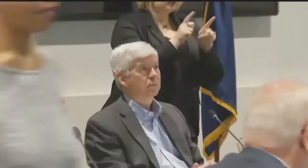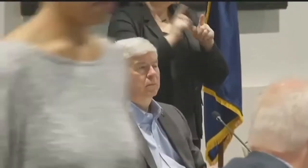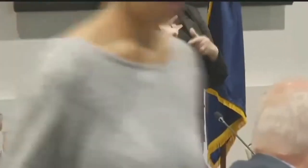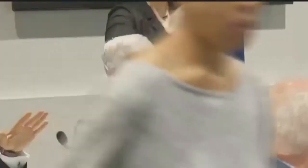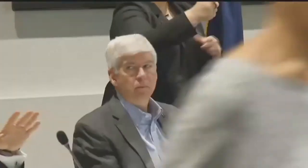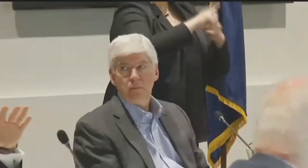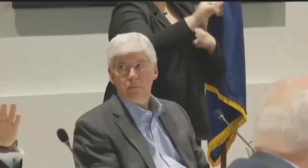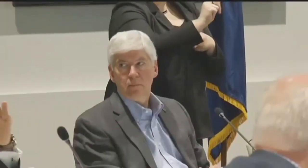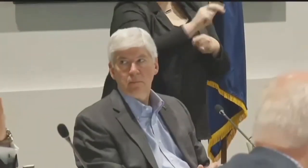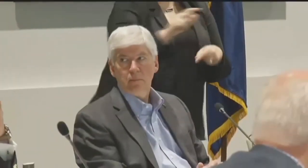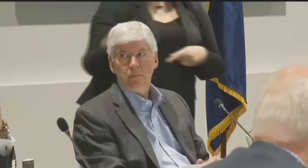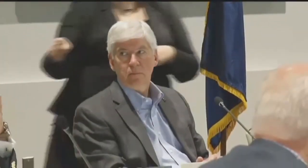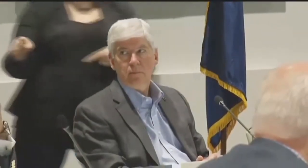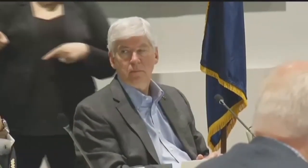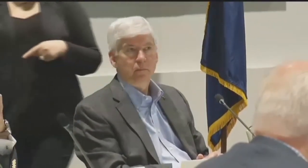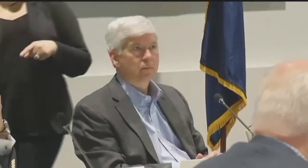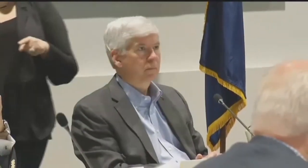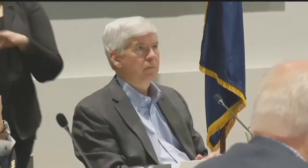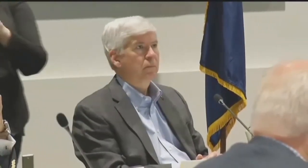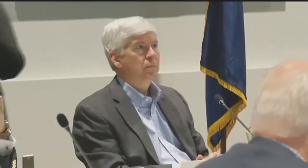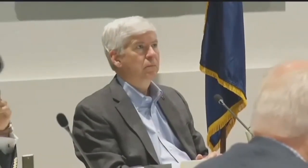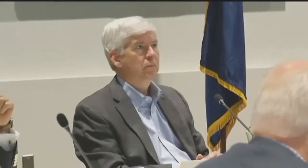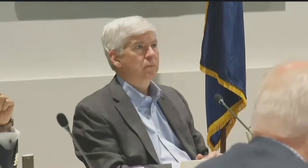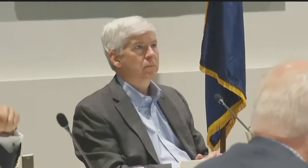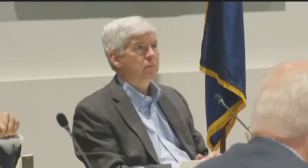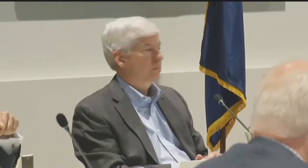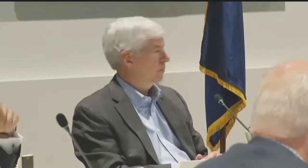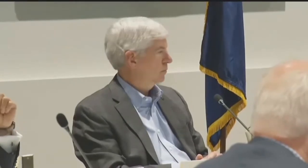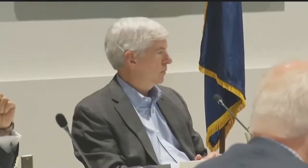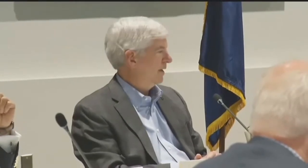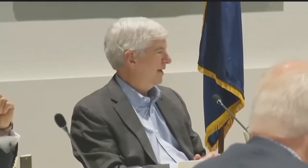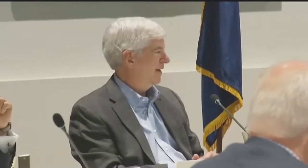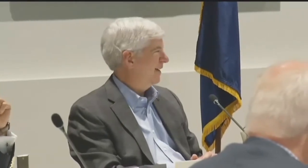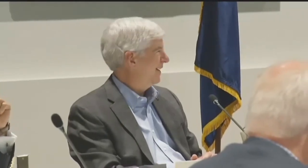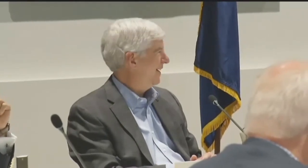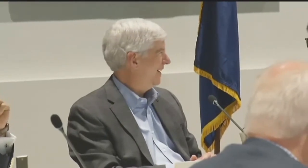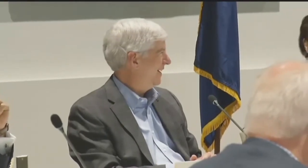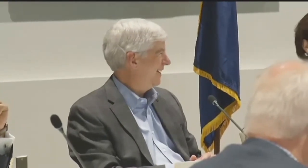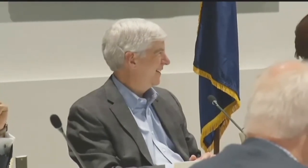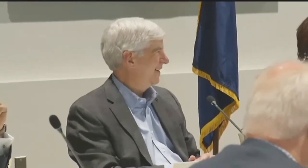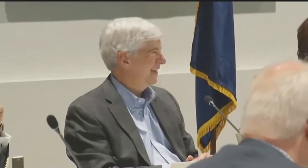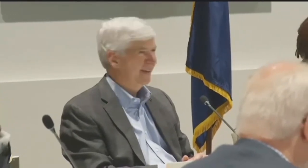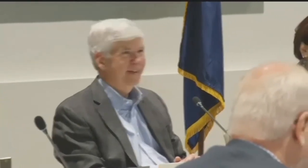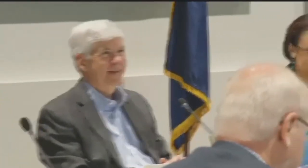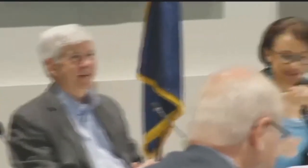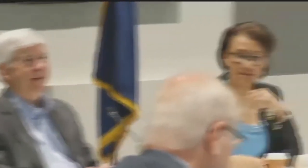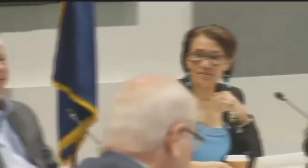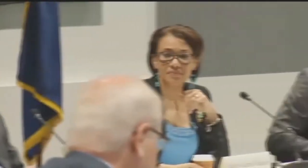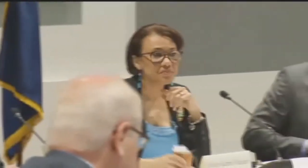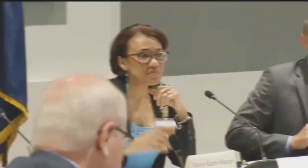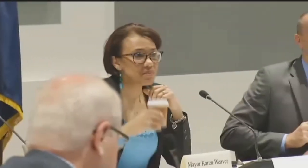you do, thank you for fixing this mic system so you can just press once and it will stay on. So thank you so much.